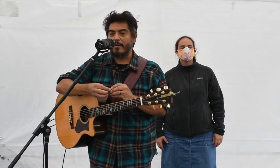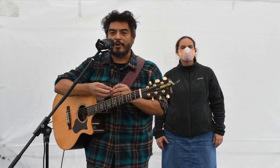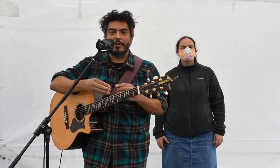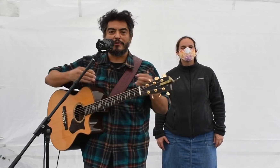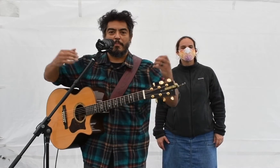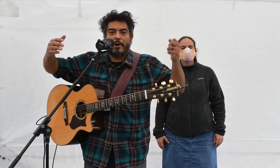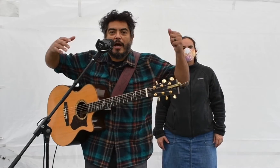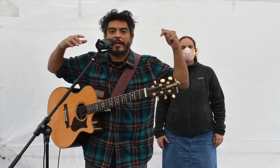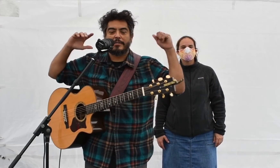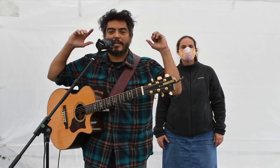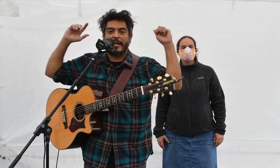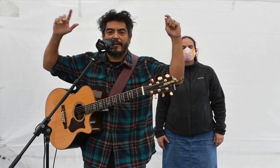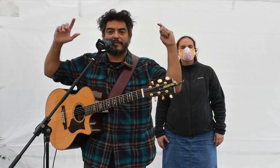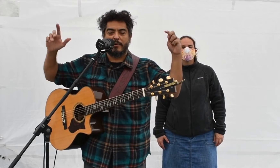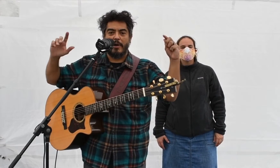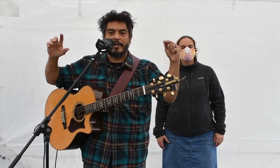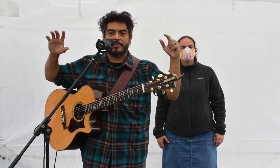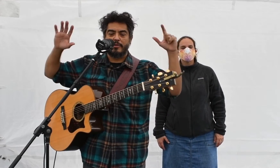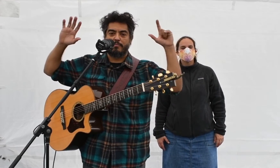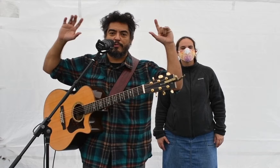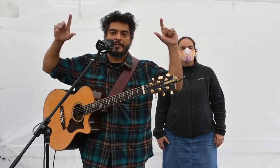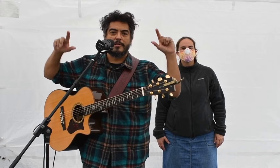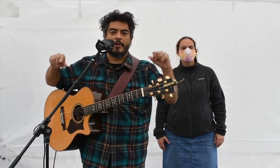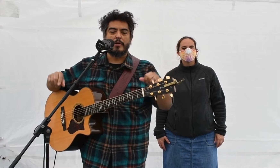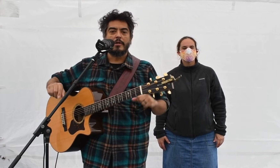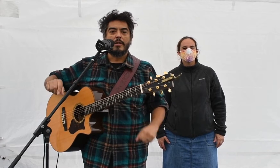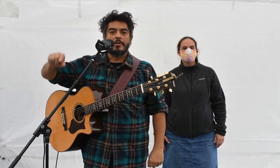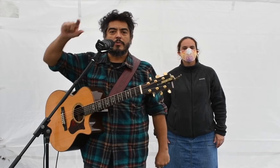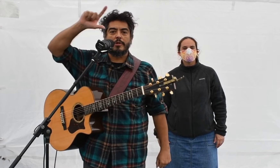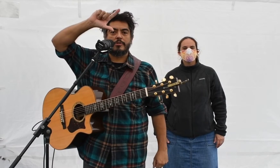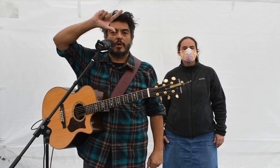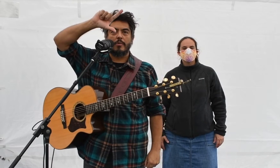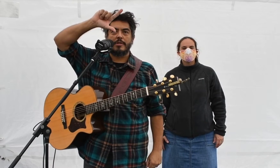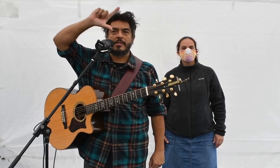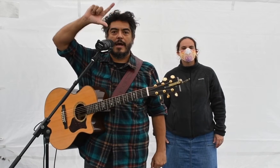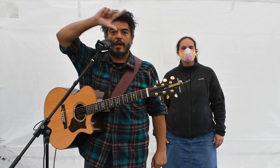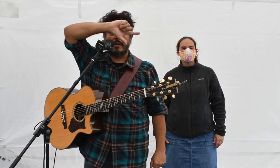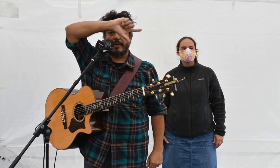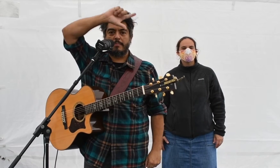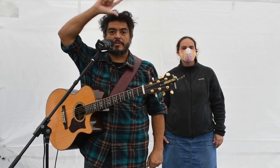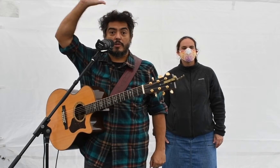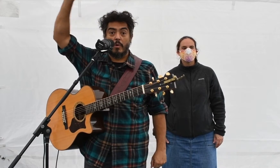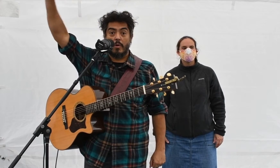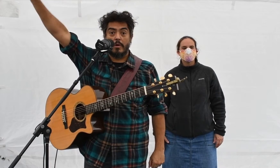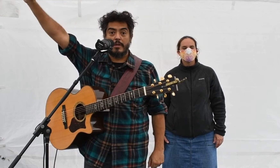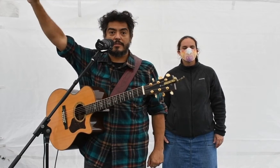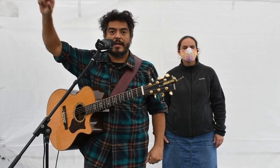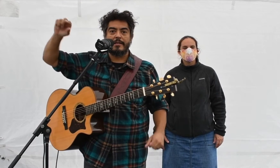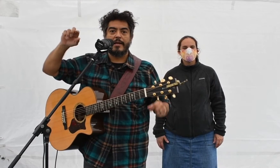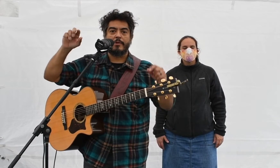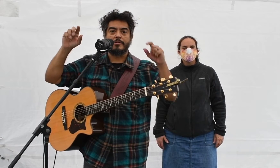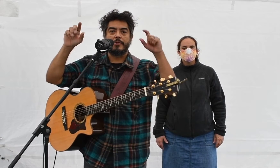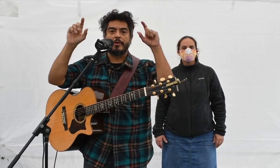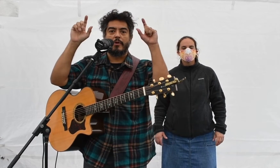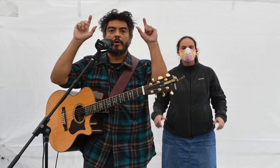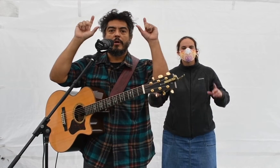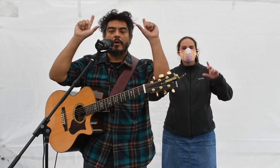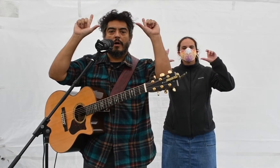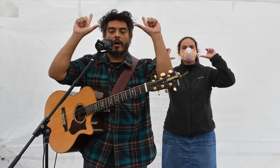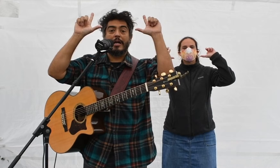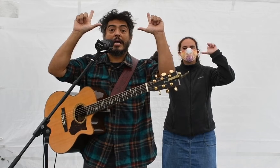All right, we're going to use our bodies. God gave us our bodies to praise the Lord. So we're going to start with this L. Okay, it means Lord in sign language. You're going